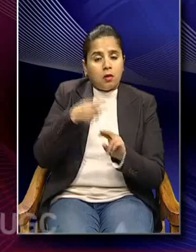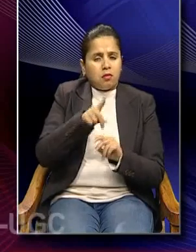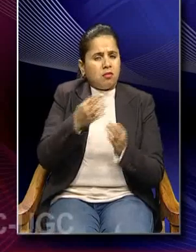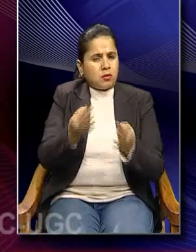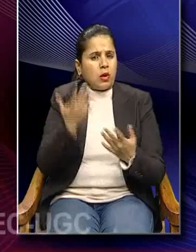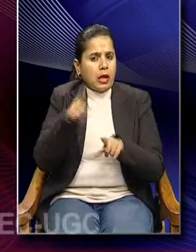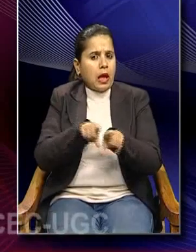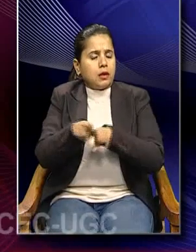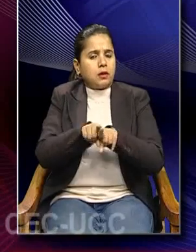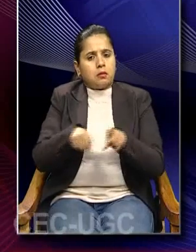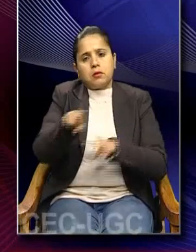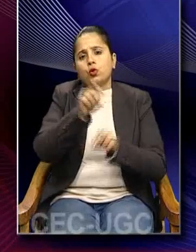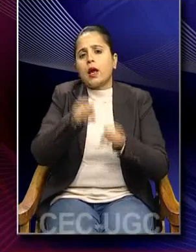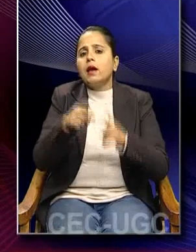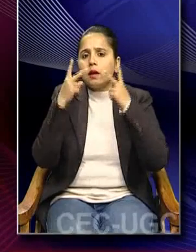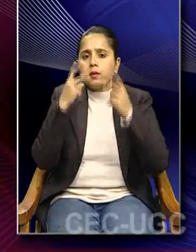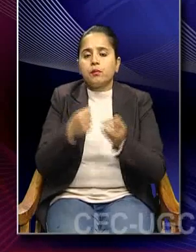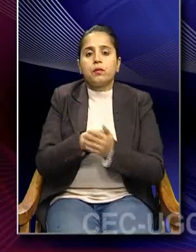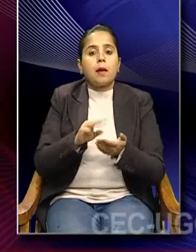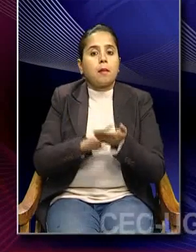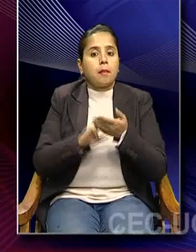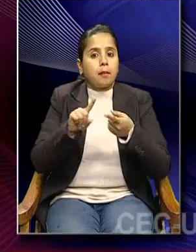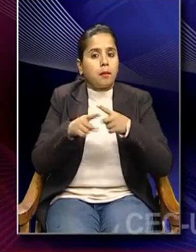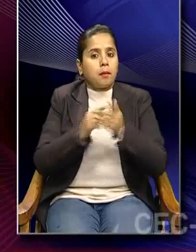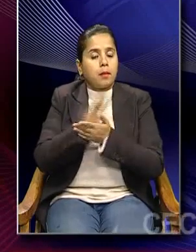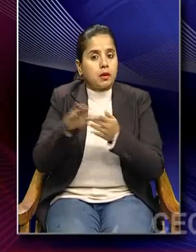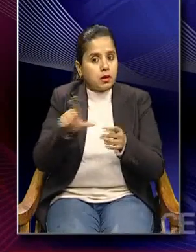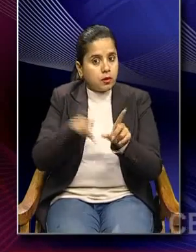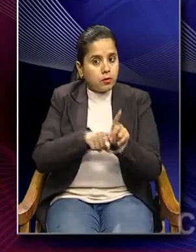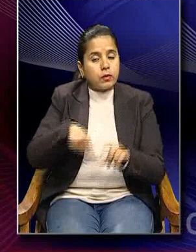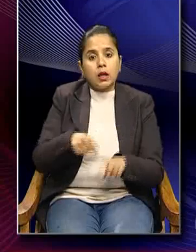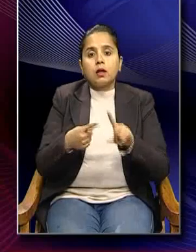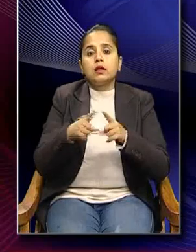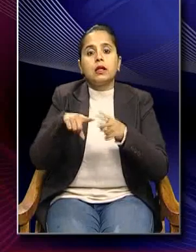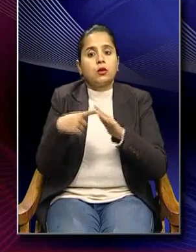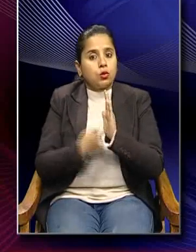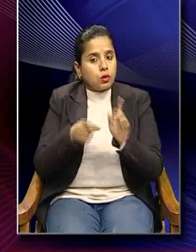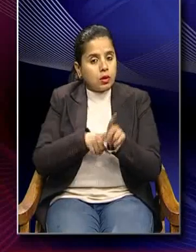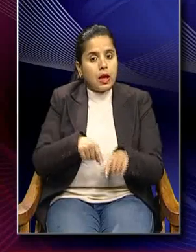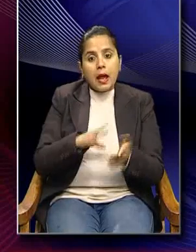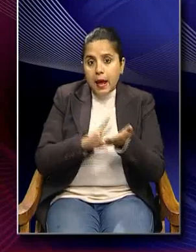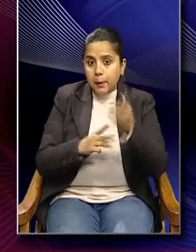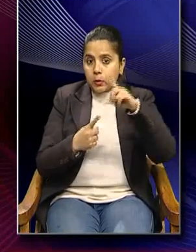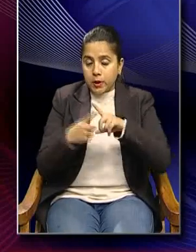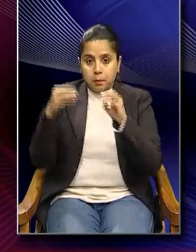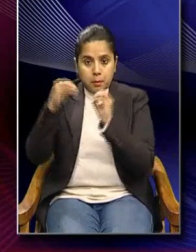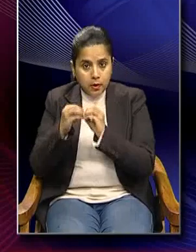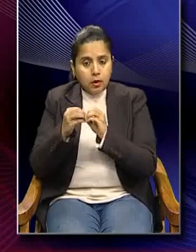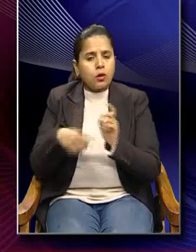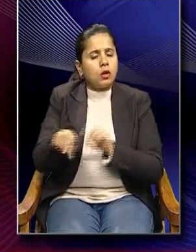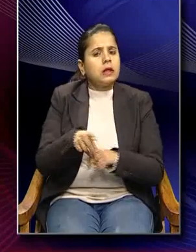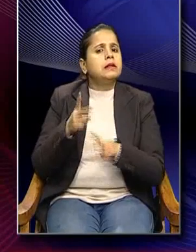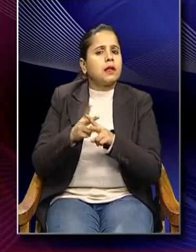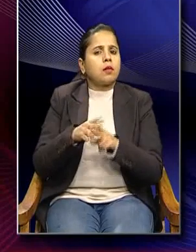remarkable example one can see is the methyl tertiary ether, MTB, most